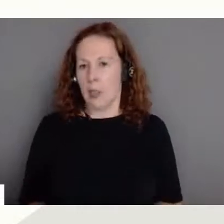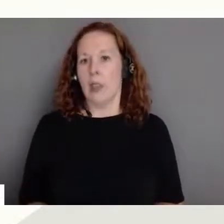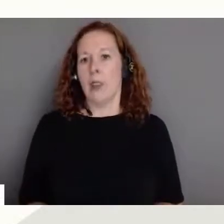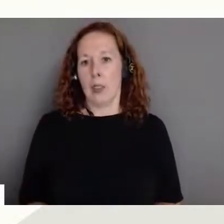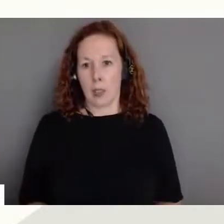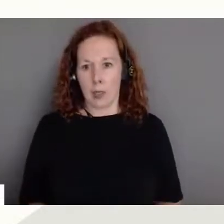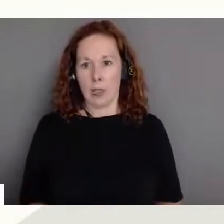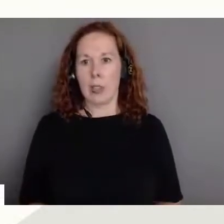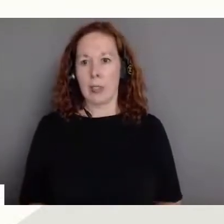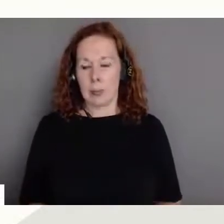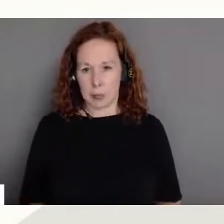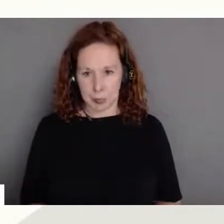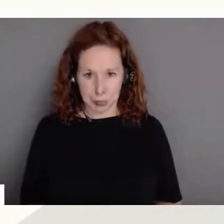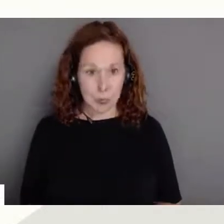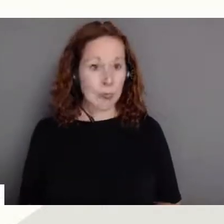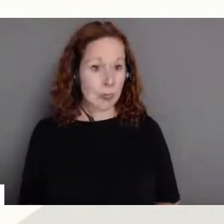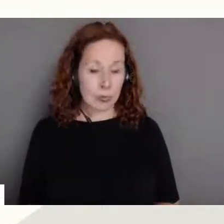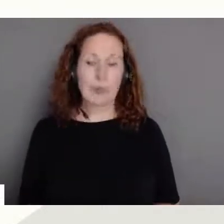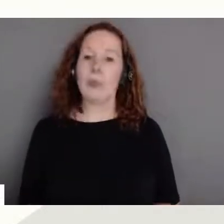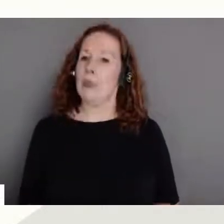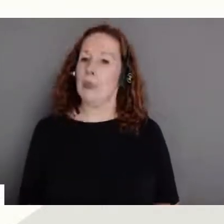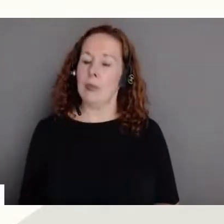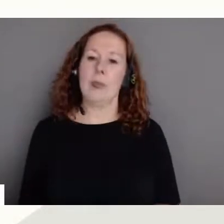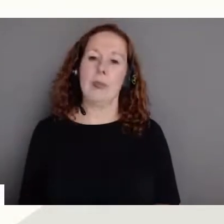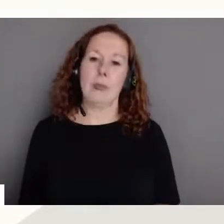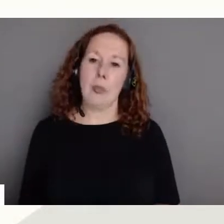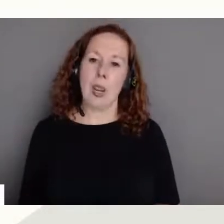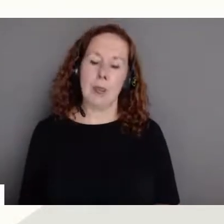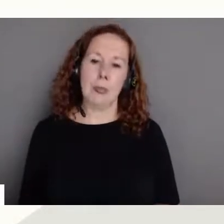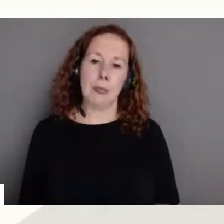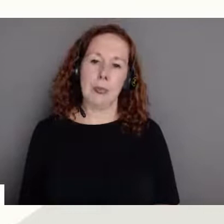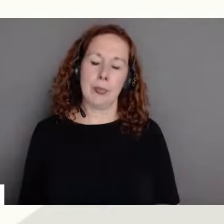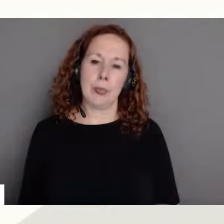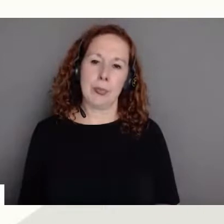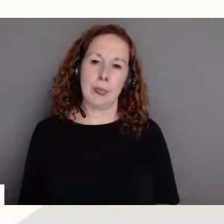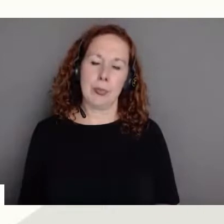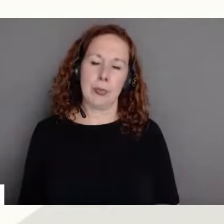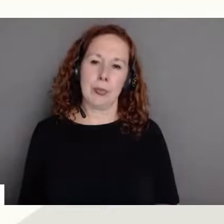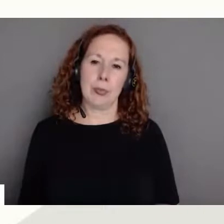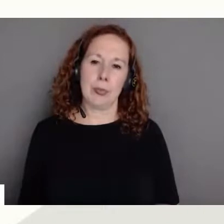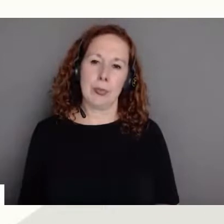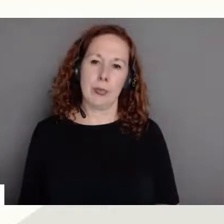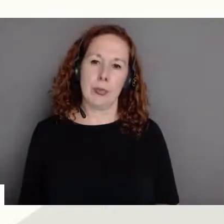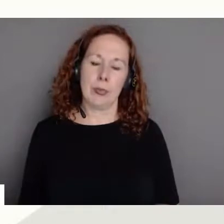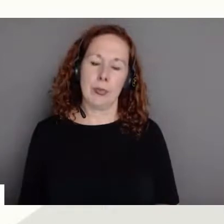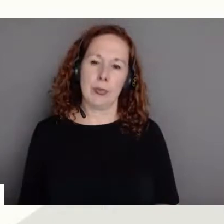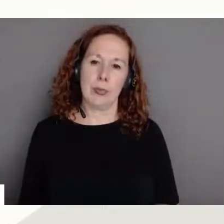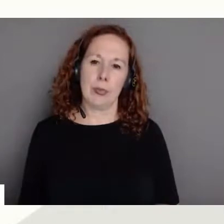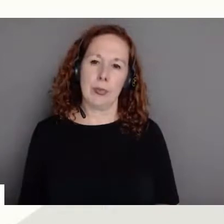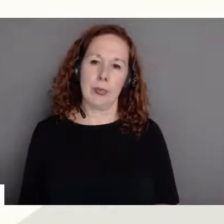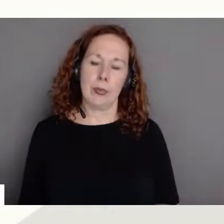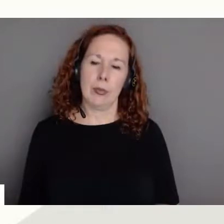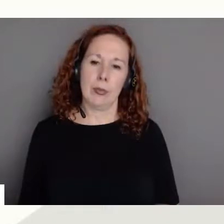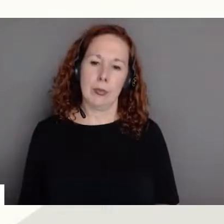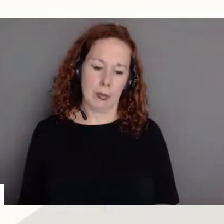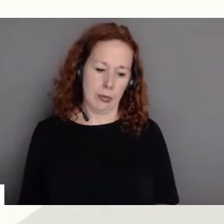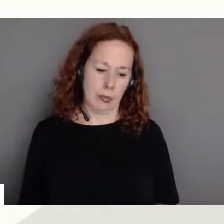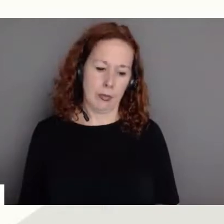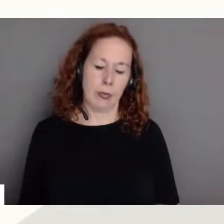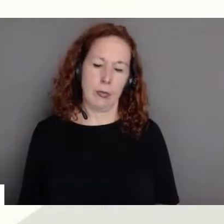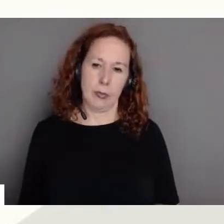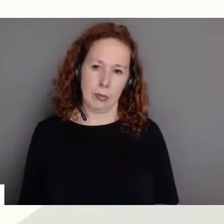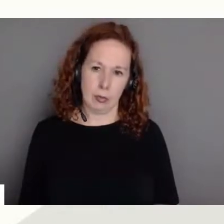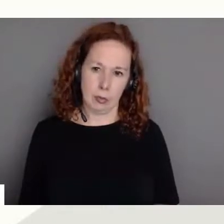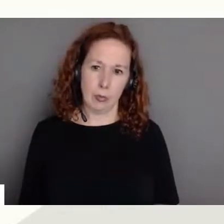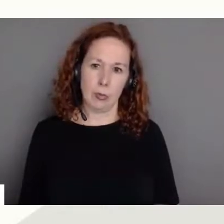ask you if you liked it, and you could say, "Sure, yeah, it was good." Yeah. But I really appreciated your take